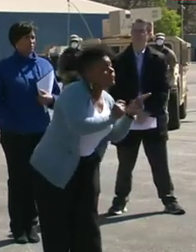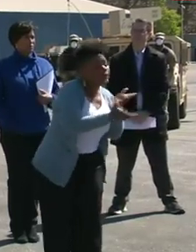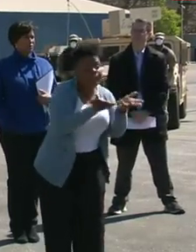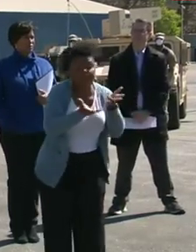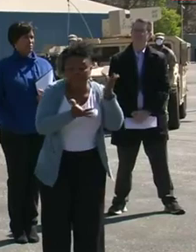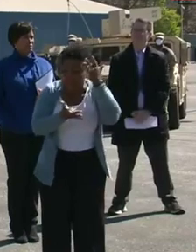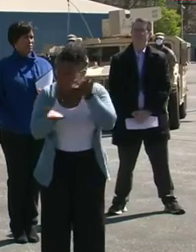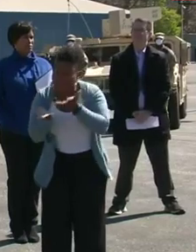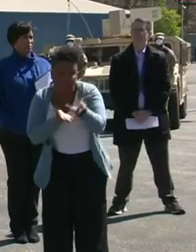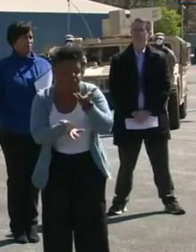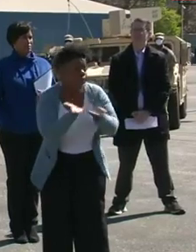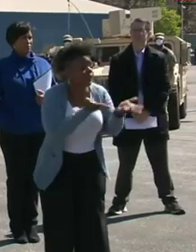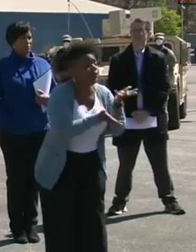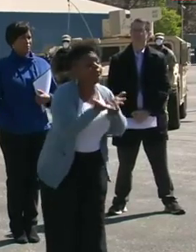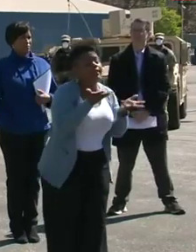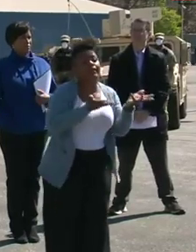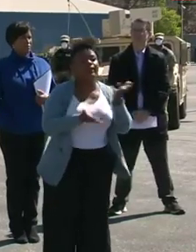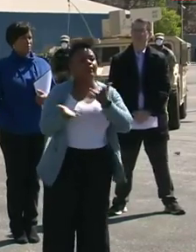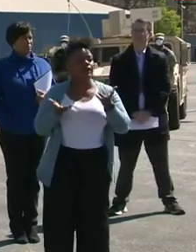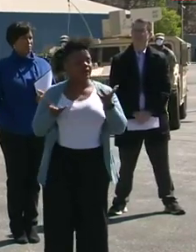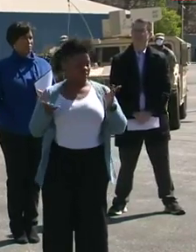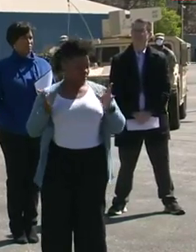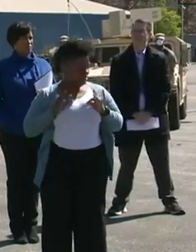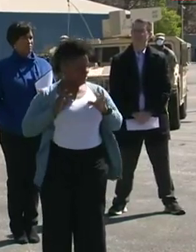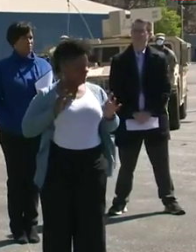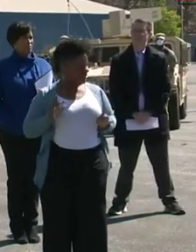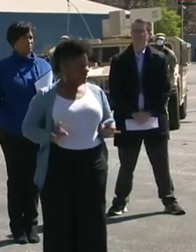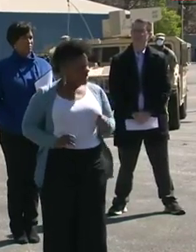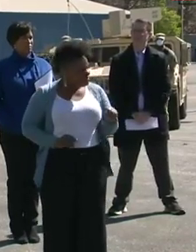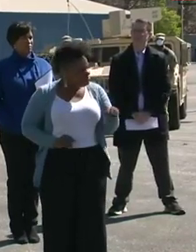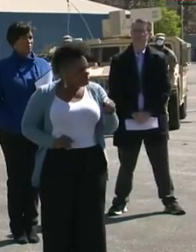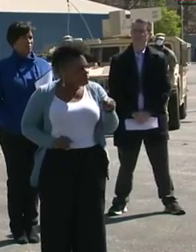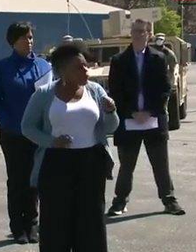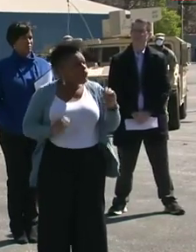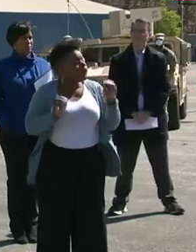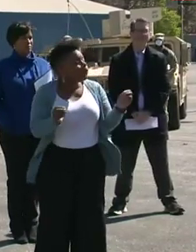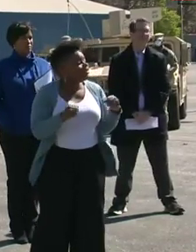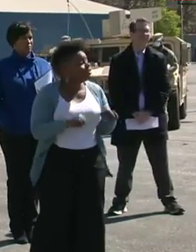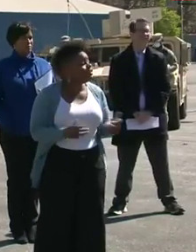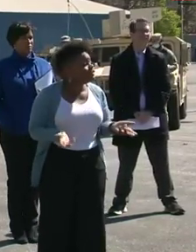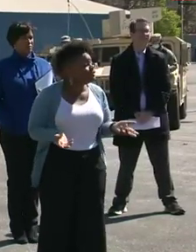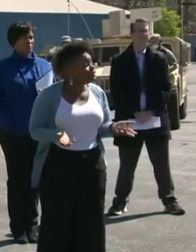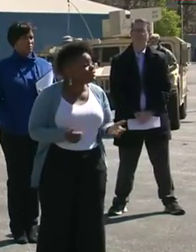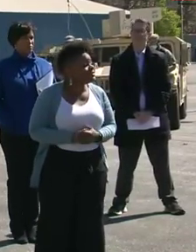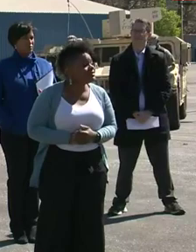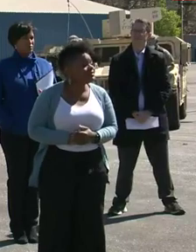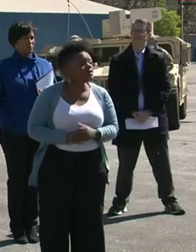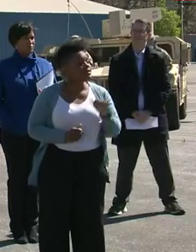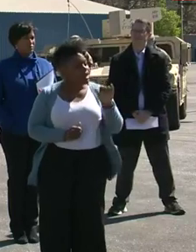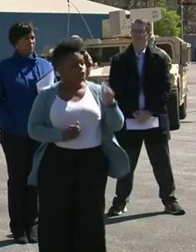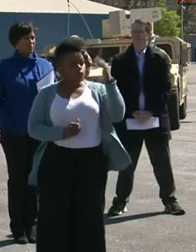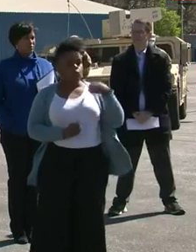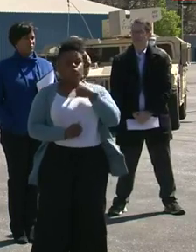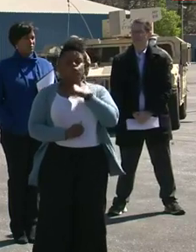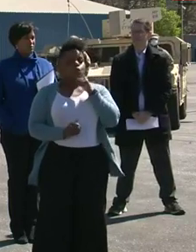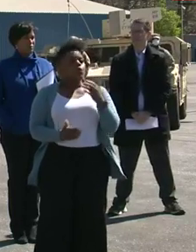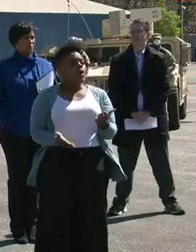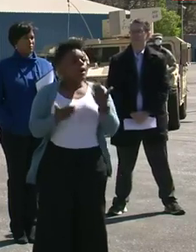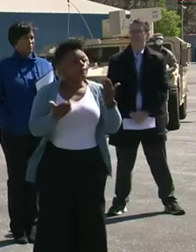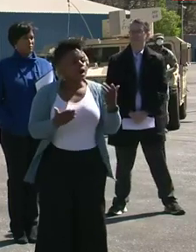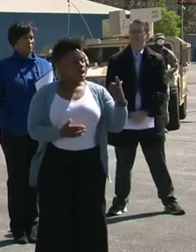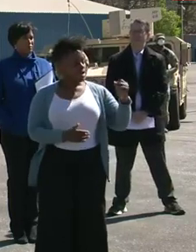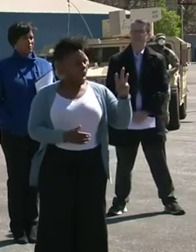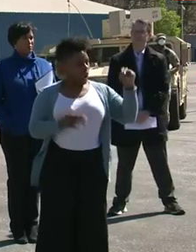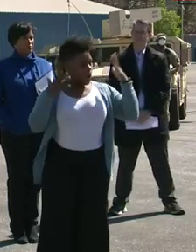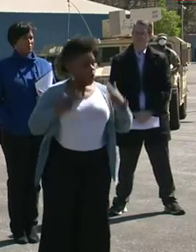are healthy, then the gowns confer no additional protection than your actual clothing. That's why gowns are not recommended for use by every individual